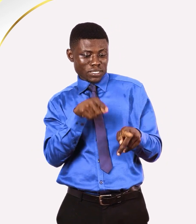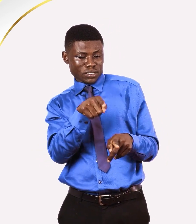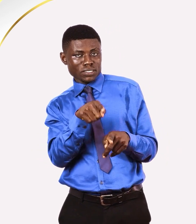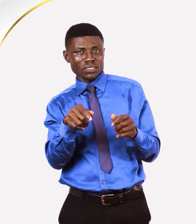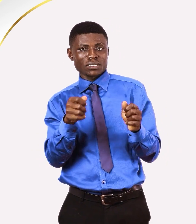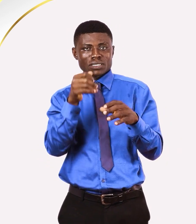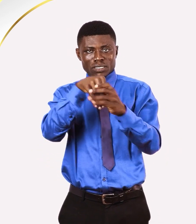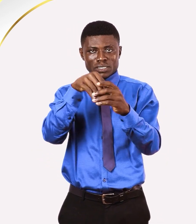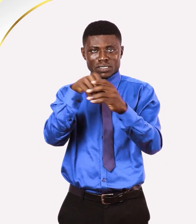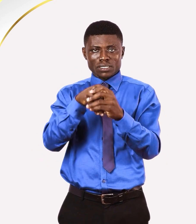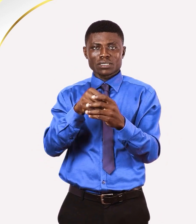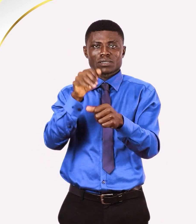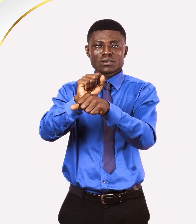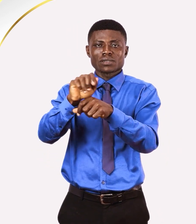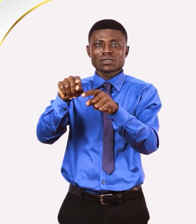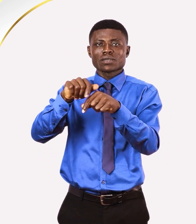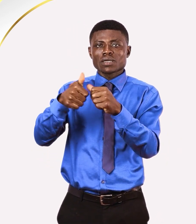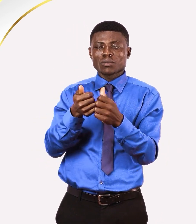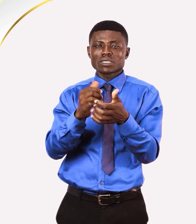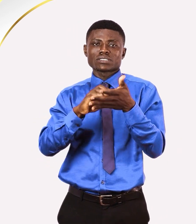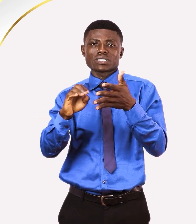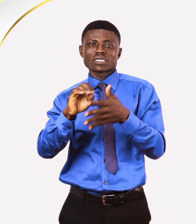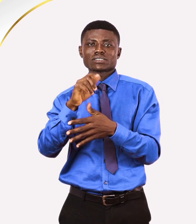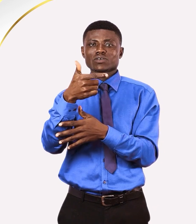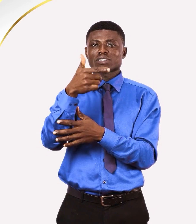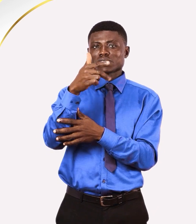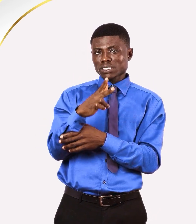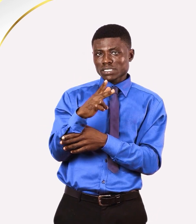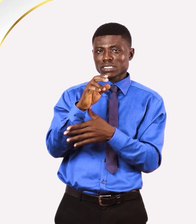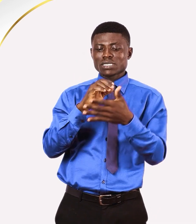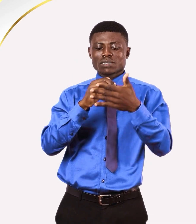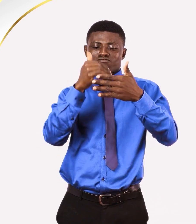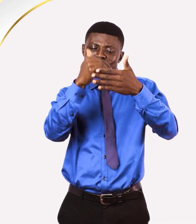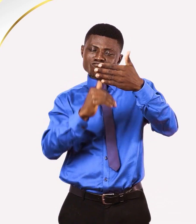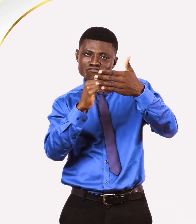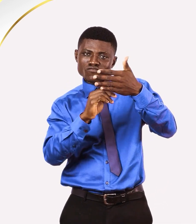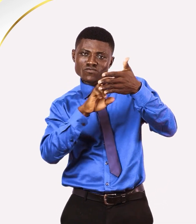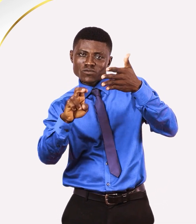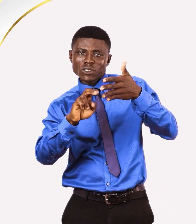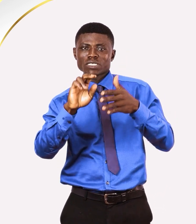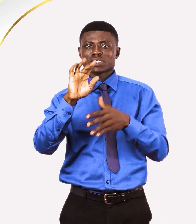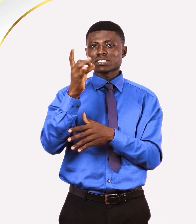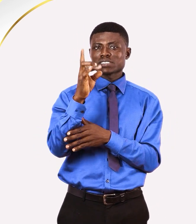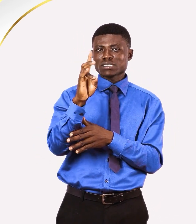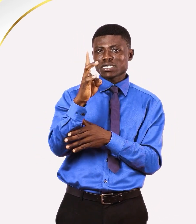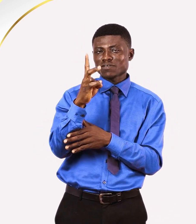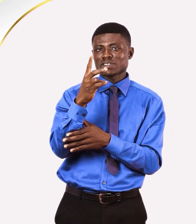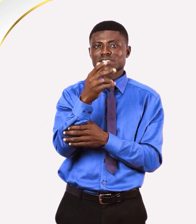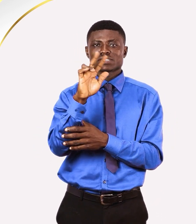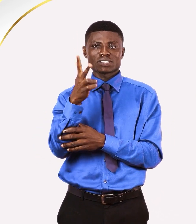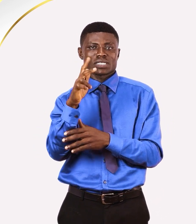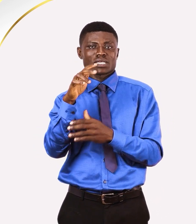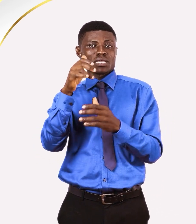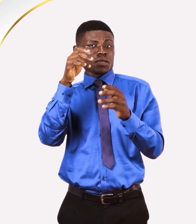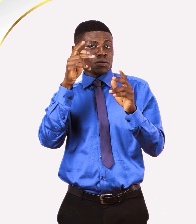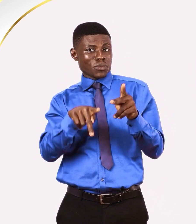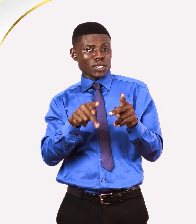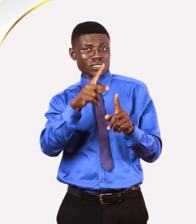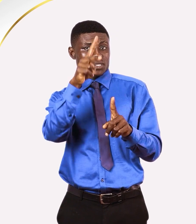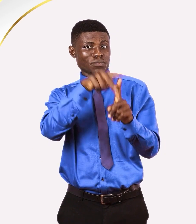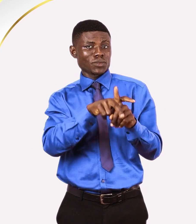of a person within the ambit of Section 23, subsection 7. 3. Where